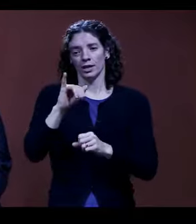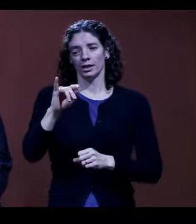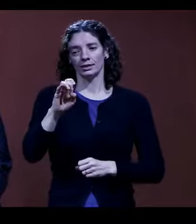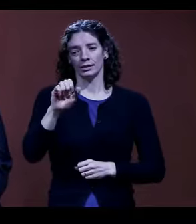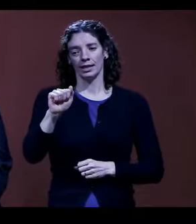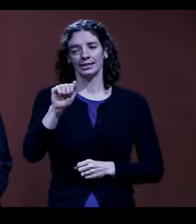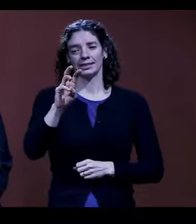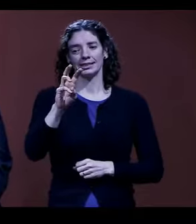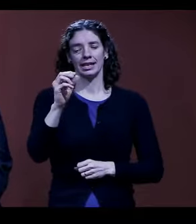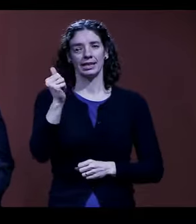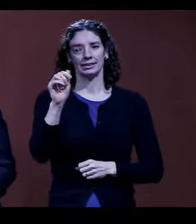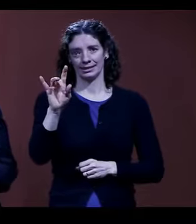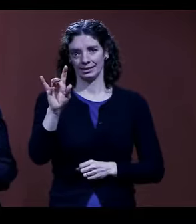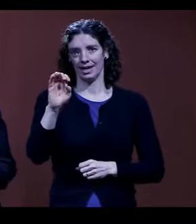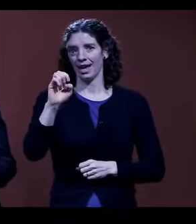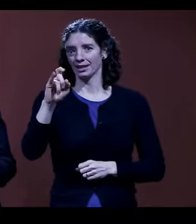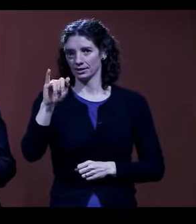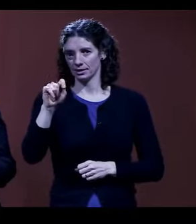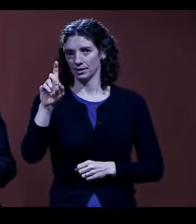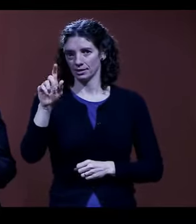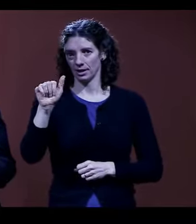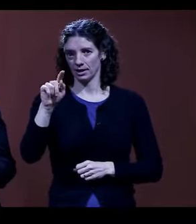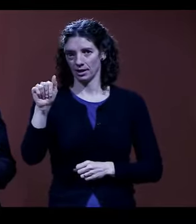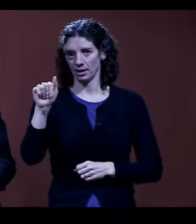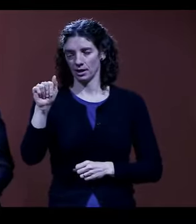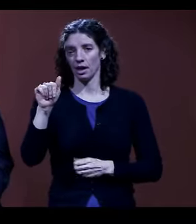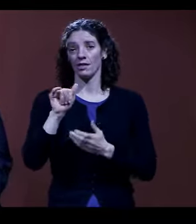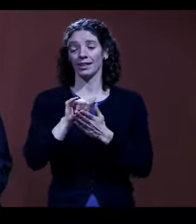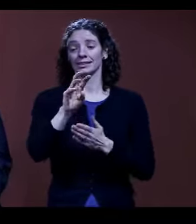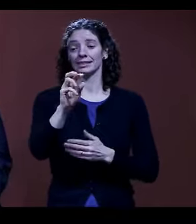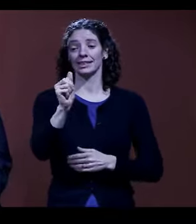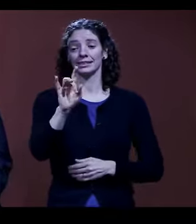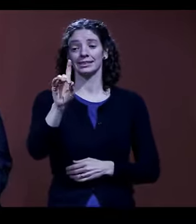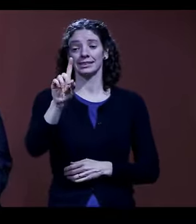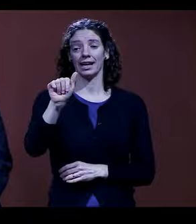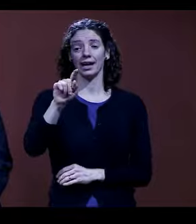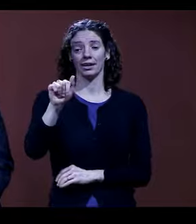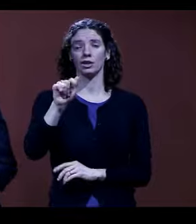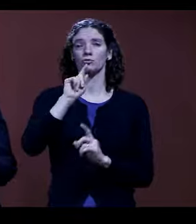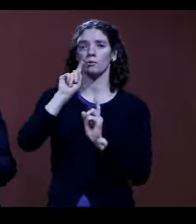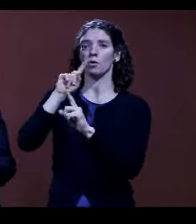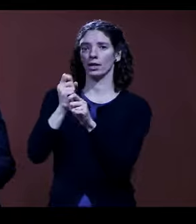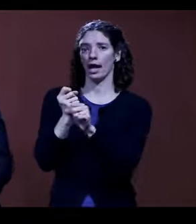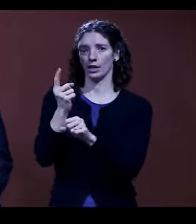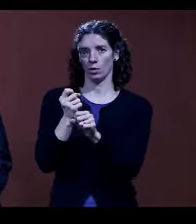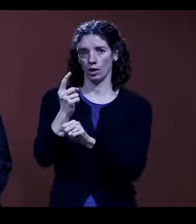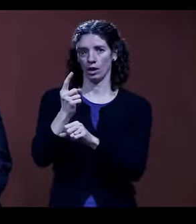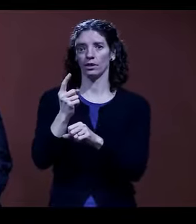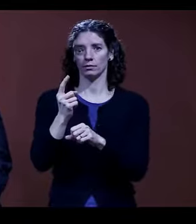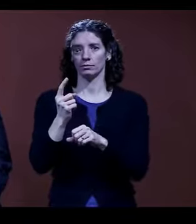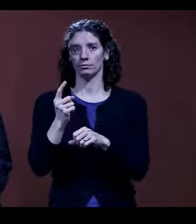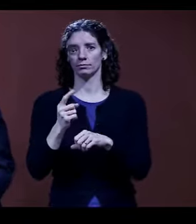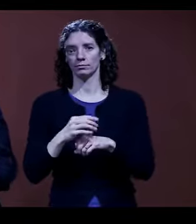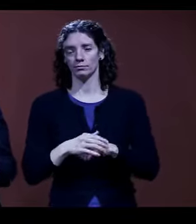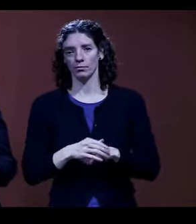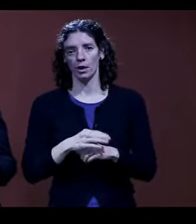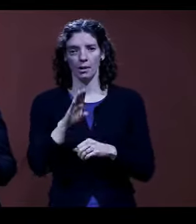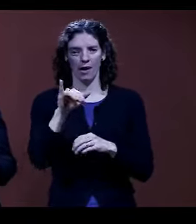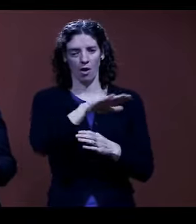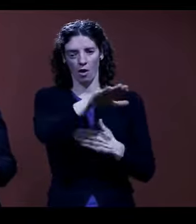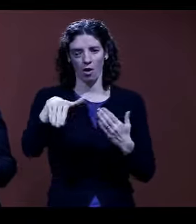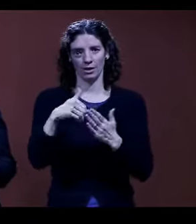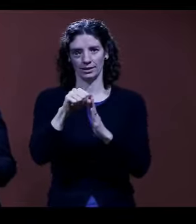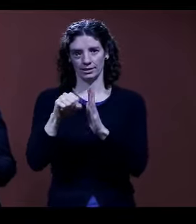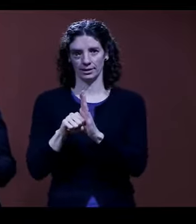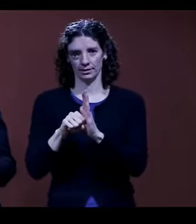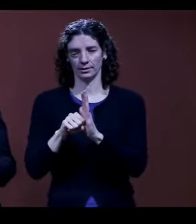exit data. 618 data is reported annually by all states using EDFACS. And it also has